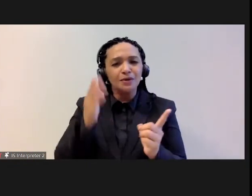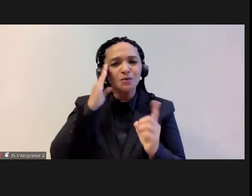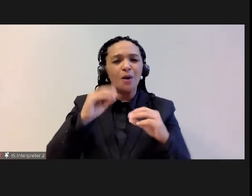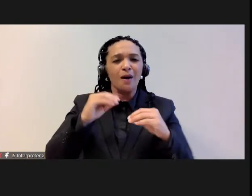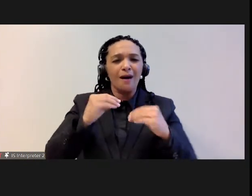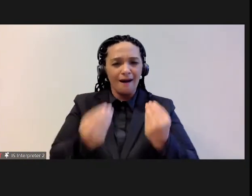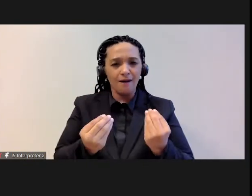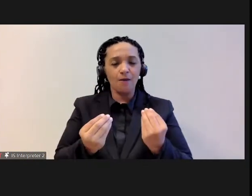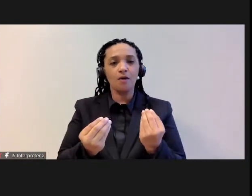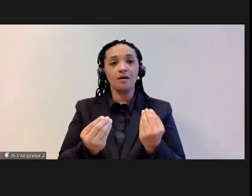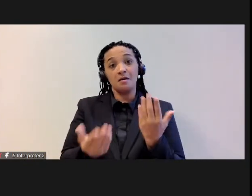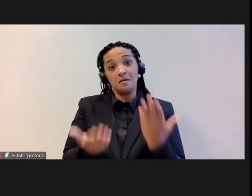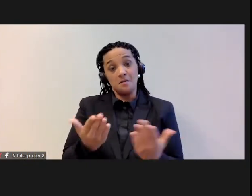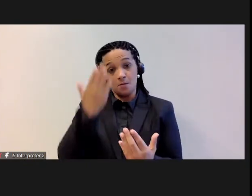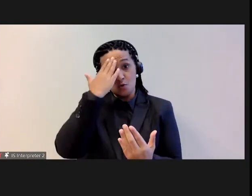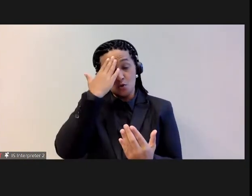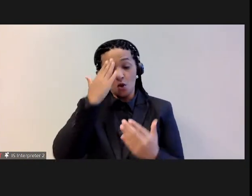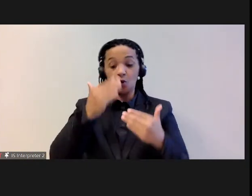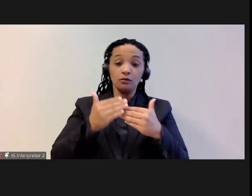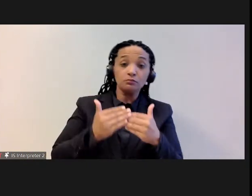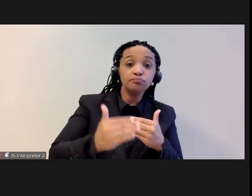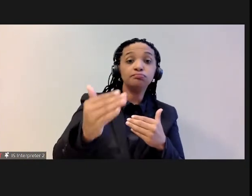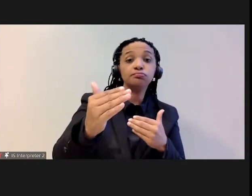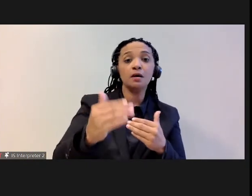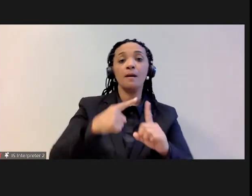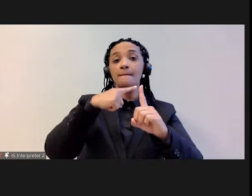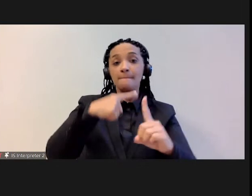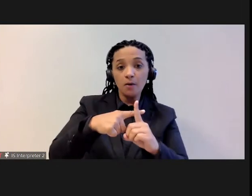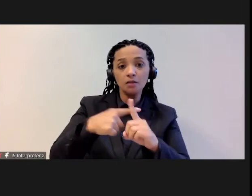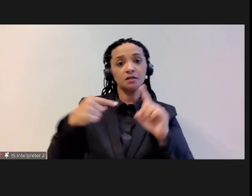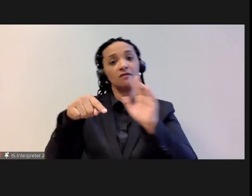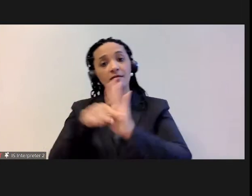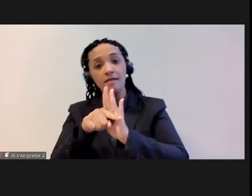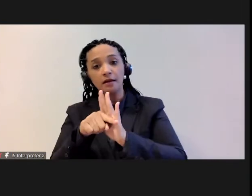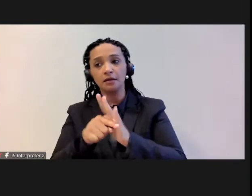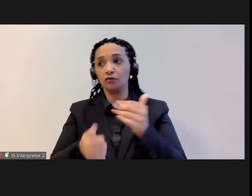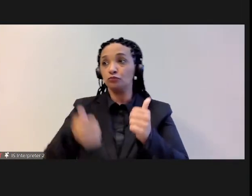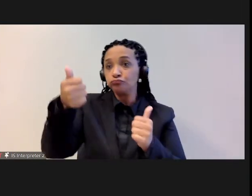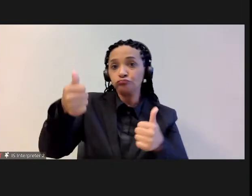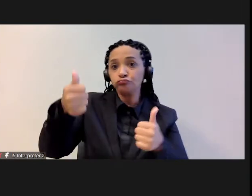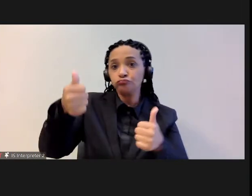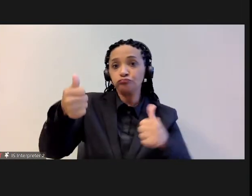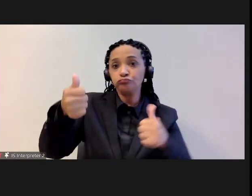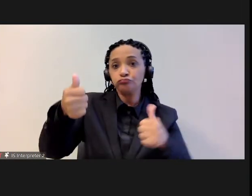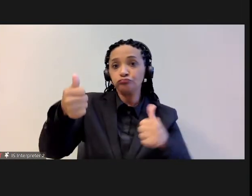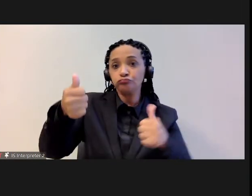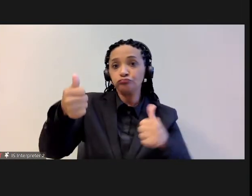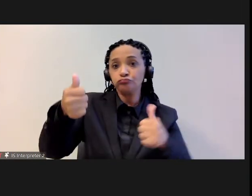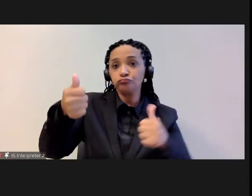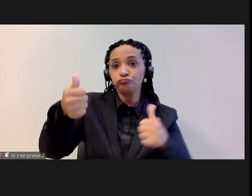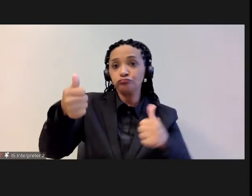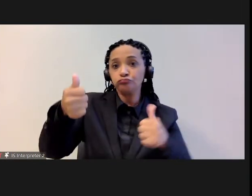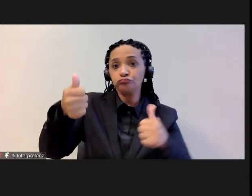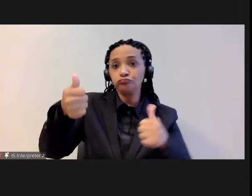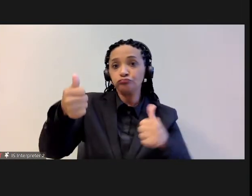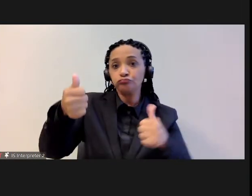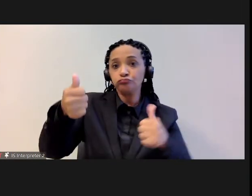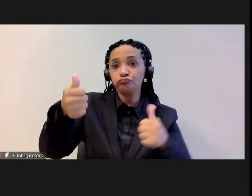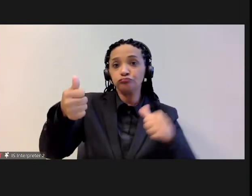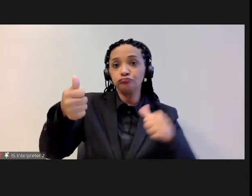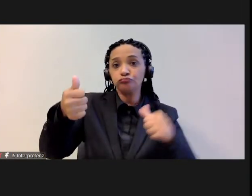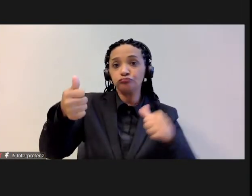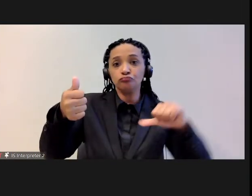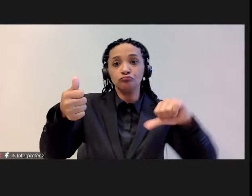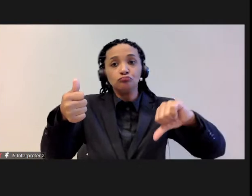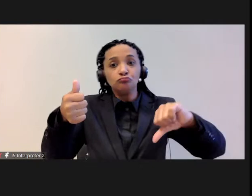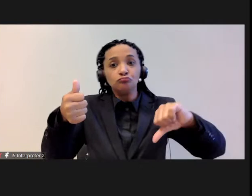know the negative, it's also to know the positives of what's actually happening, what's working, and then how do we translate what's working